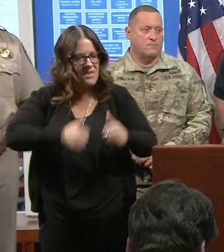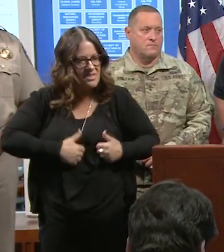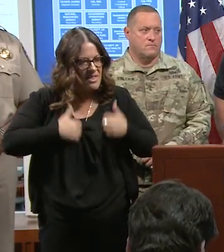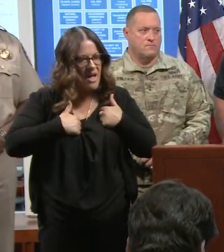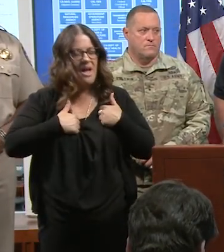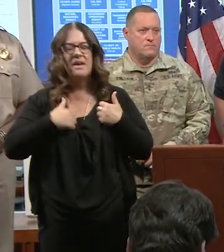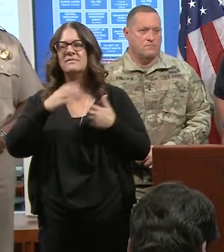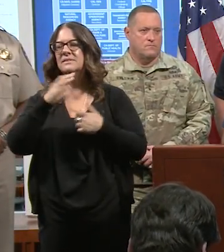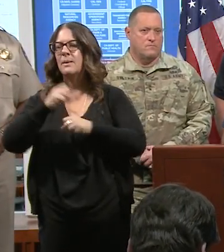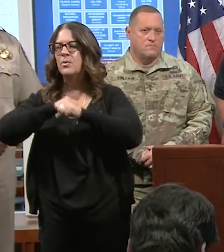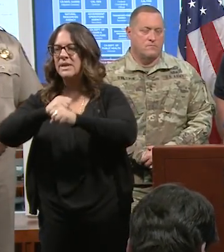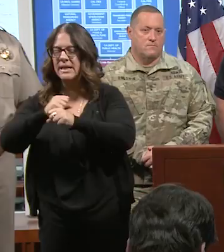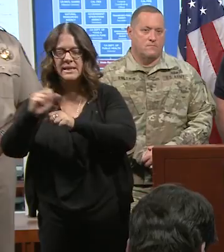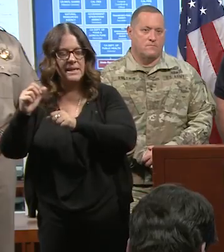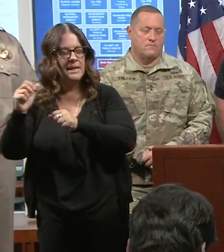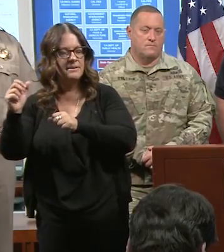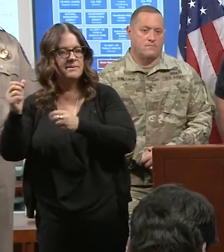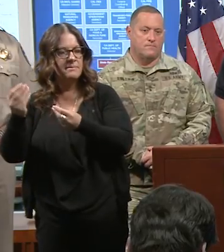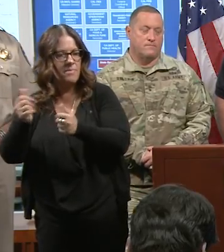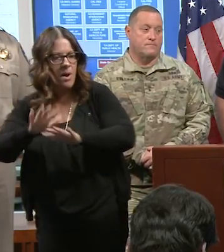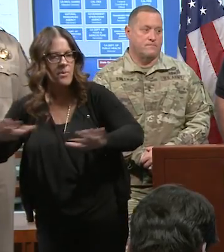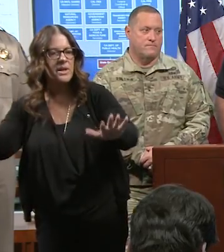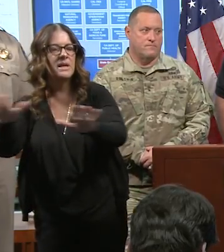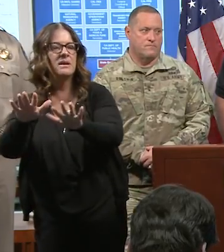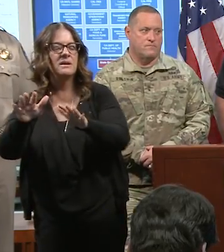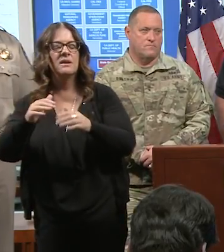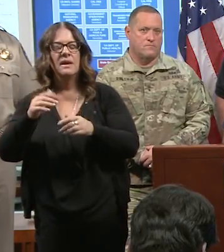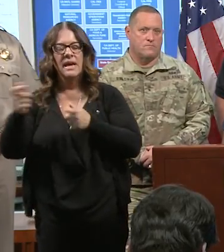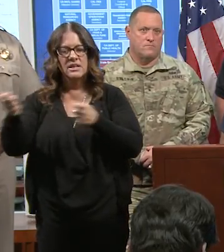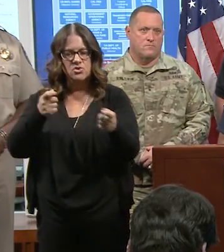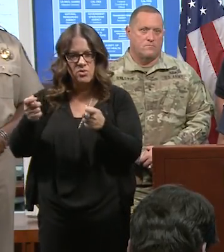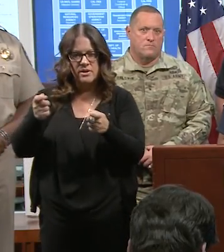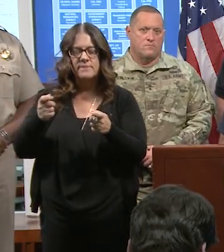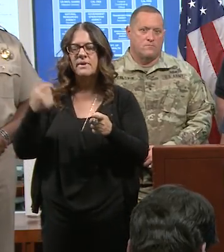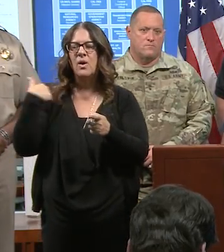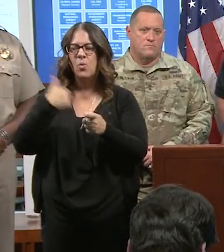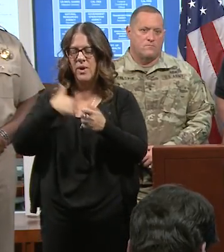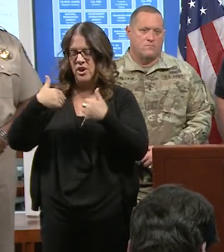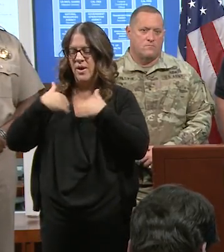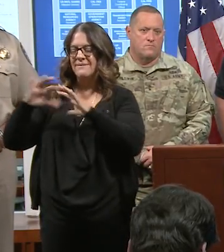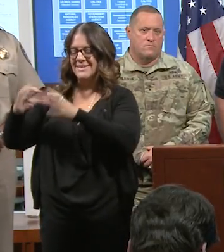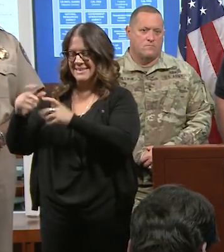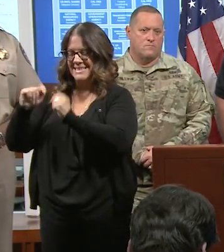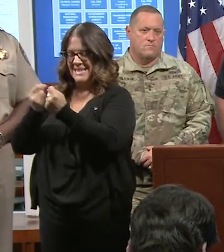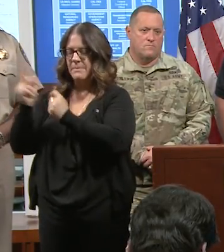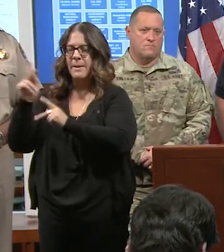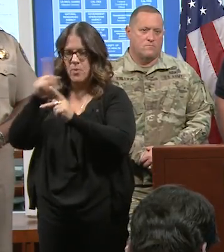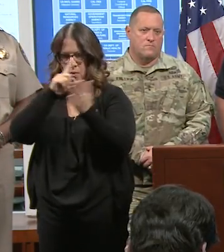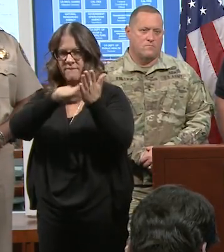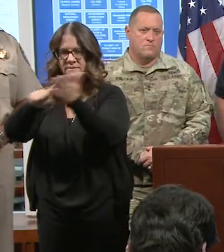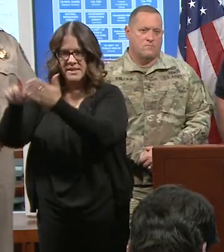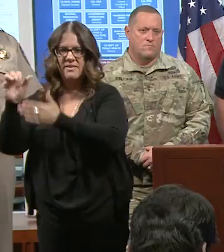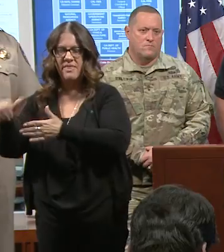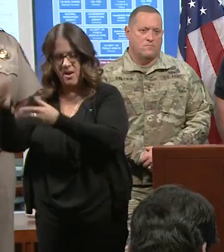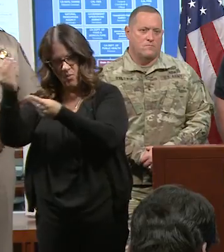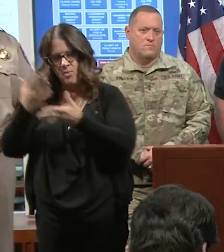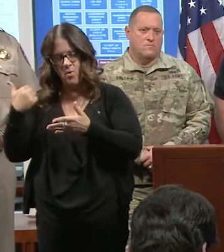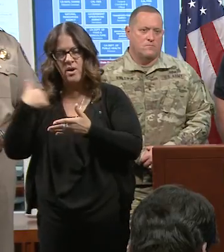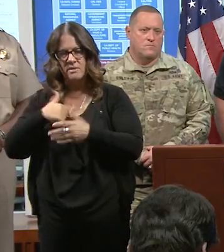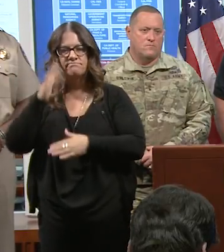investigators spread across all of these fires actively working on the causes. And understanding it's early yet, but any reason to believe any of them were